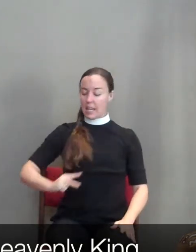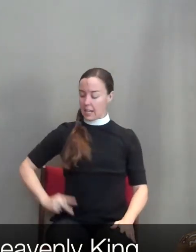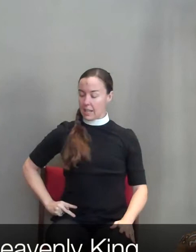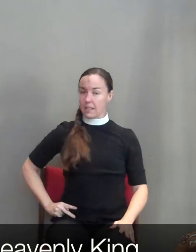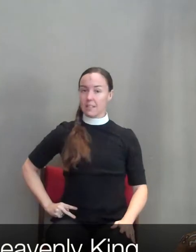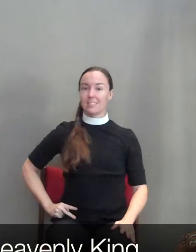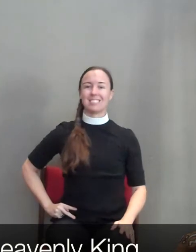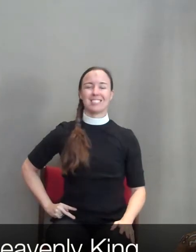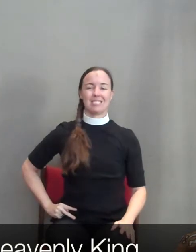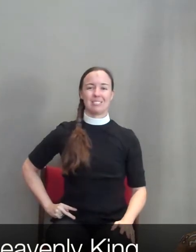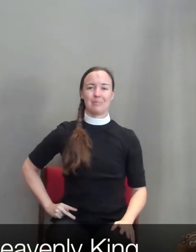King.